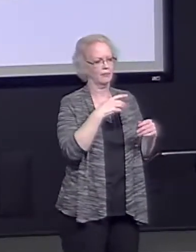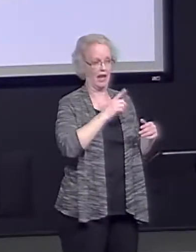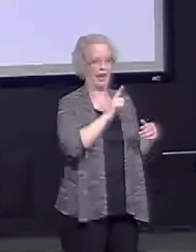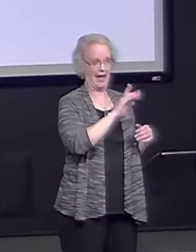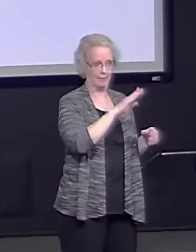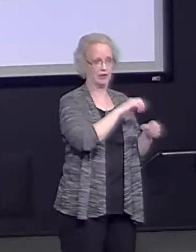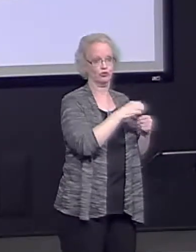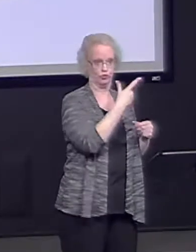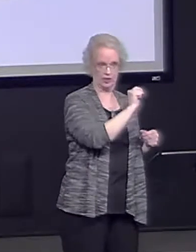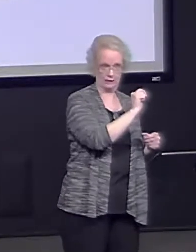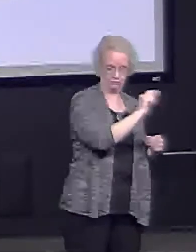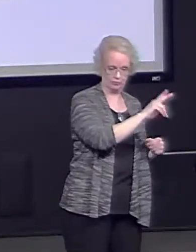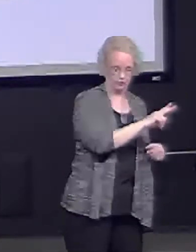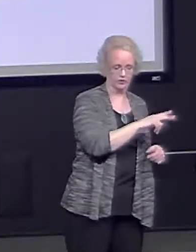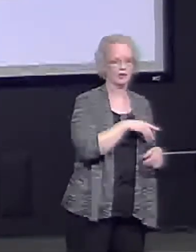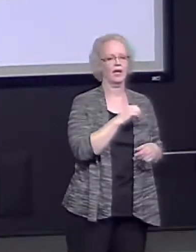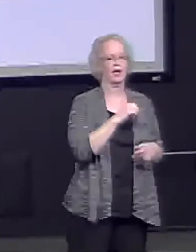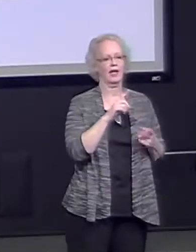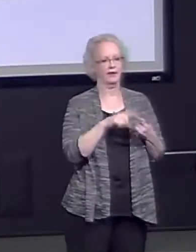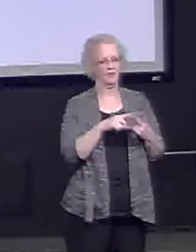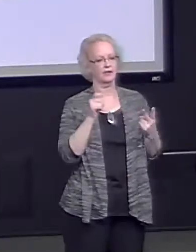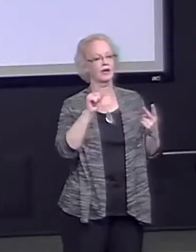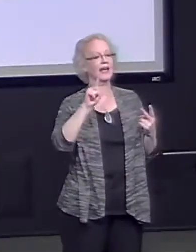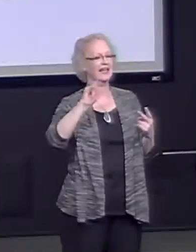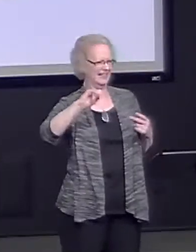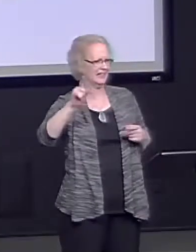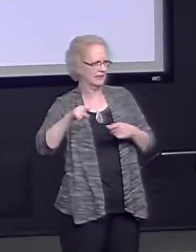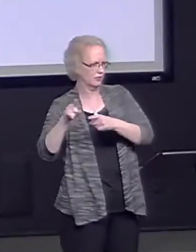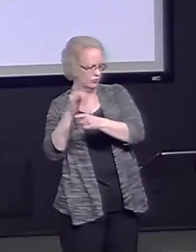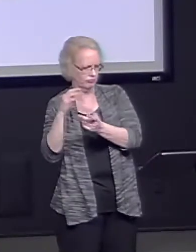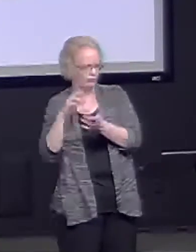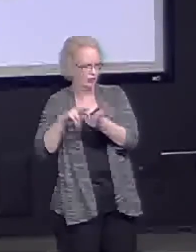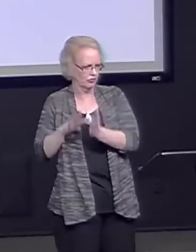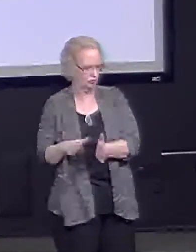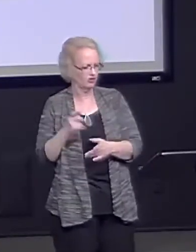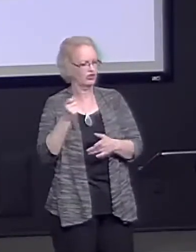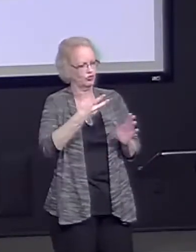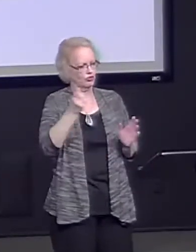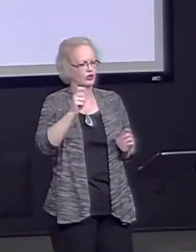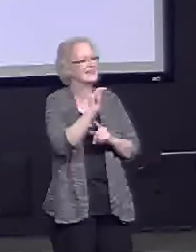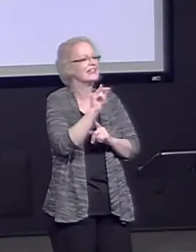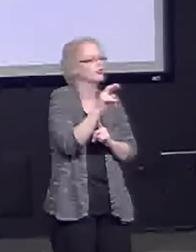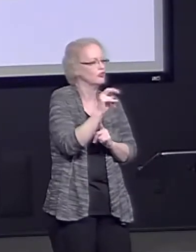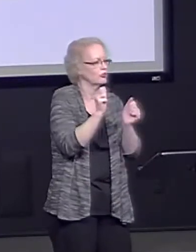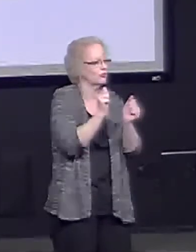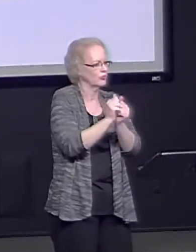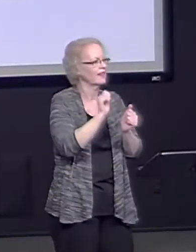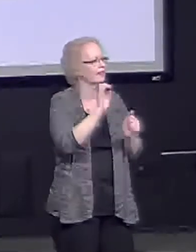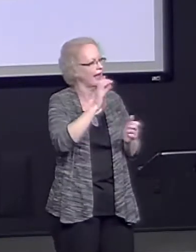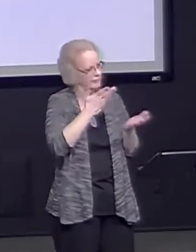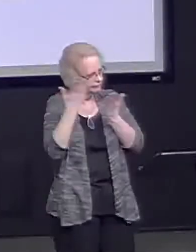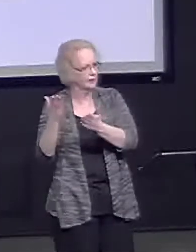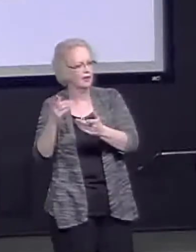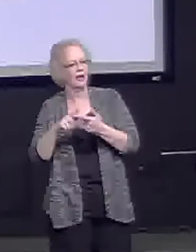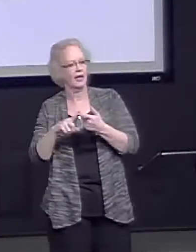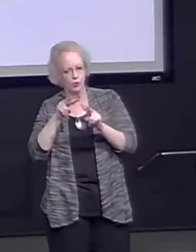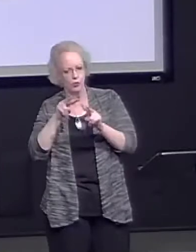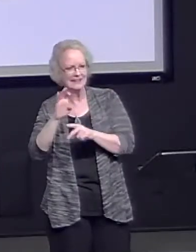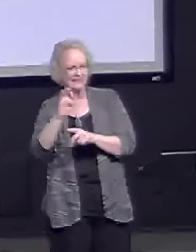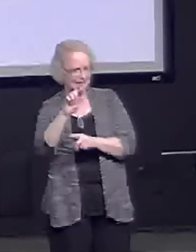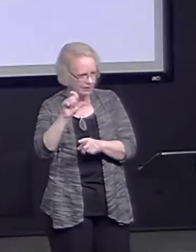then Liz took the tissue with her and counted all the cells, and what it turned out is that the CL injection with